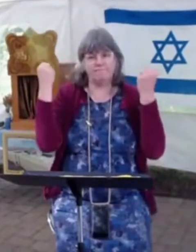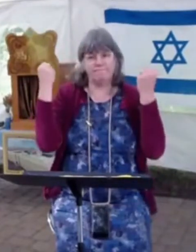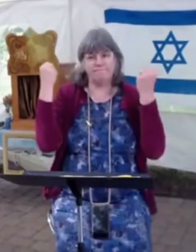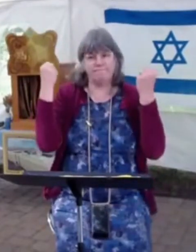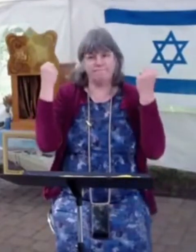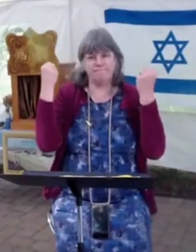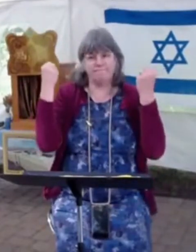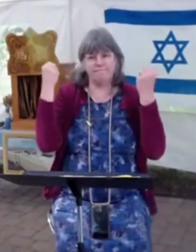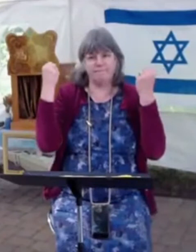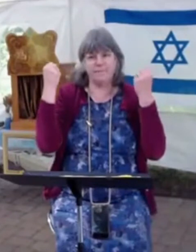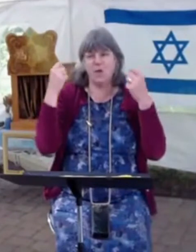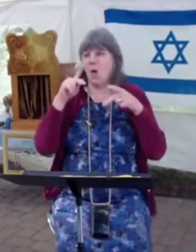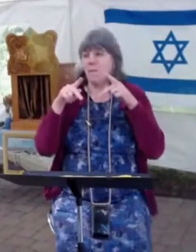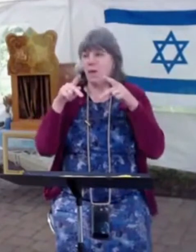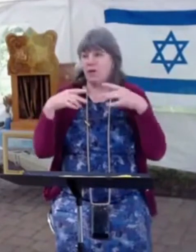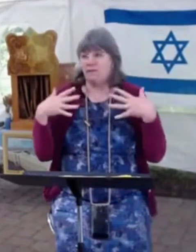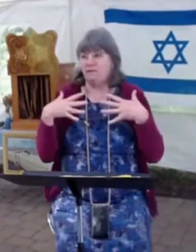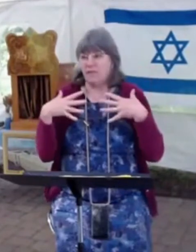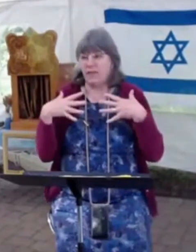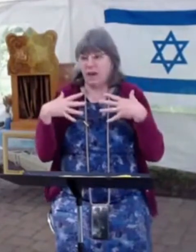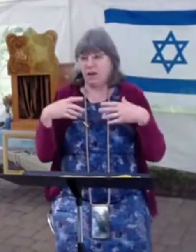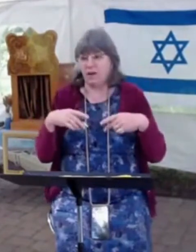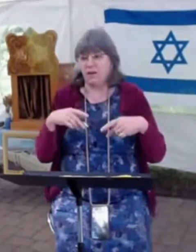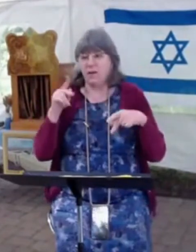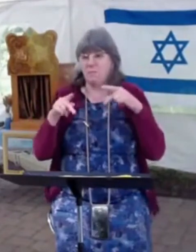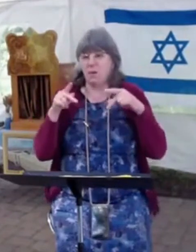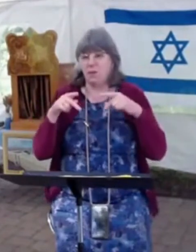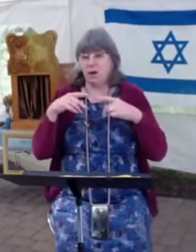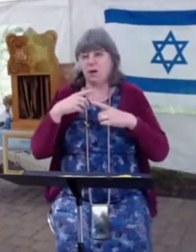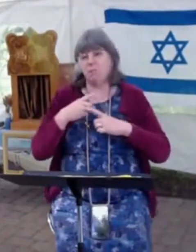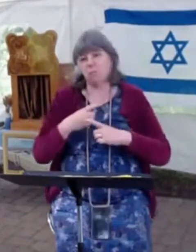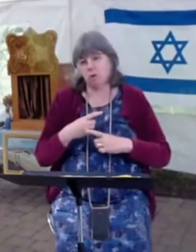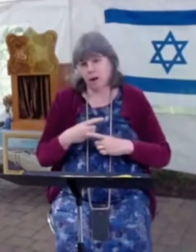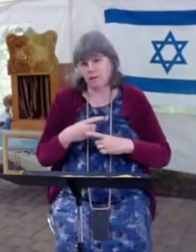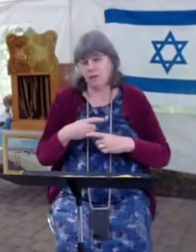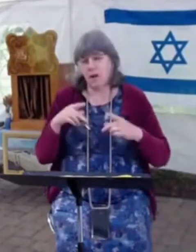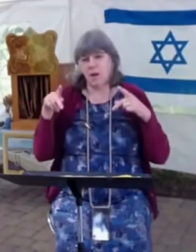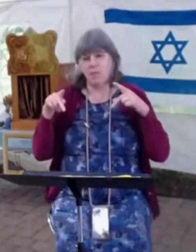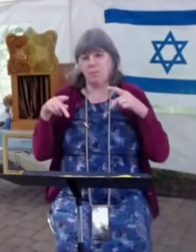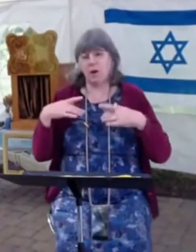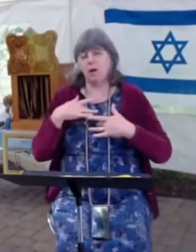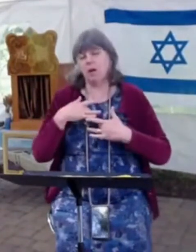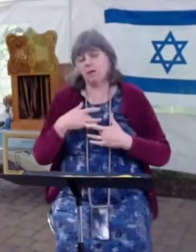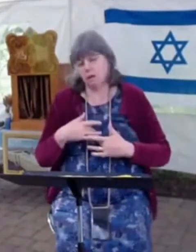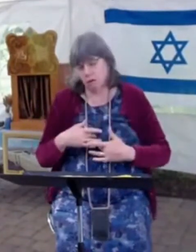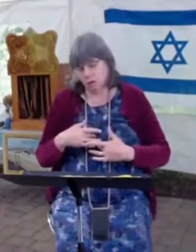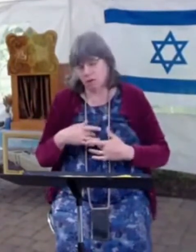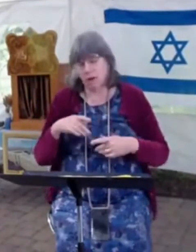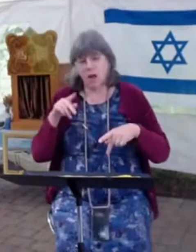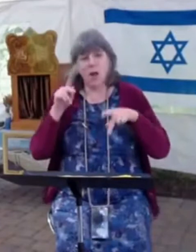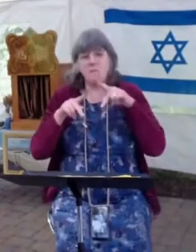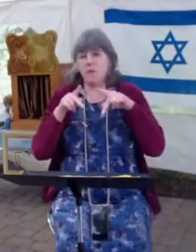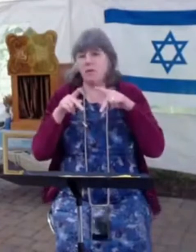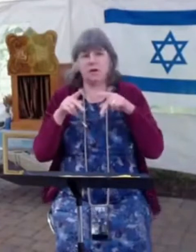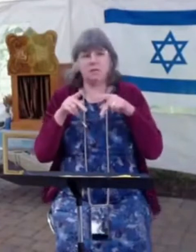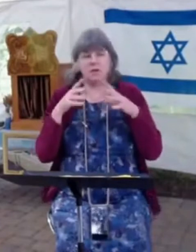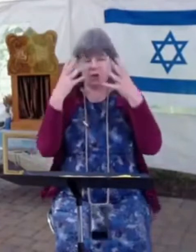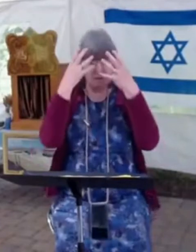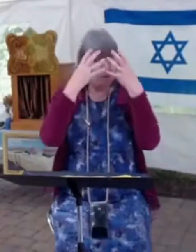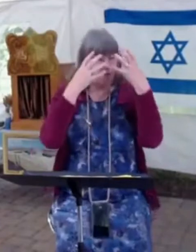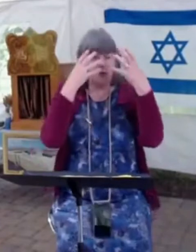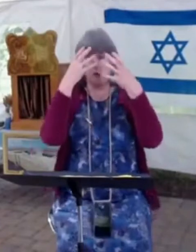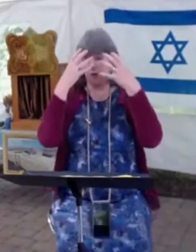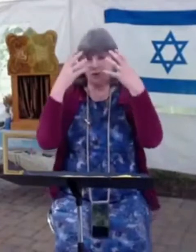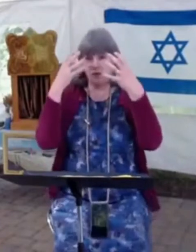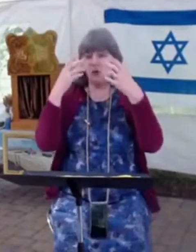Mental health. People are scared. People are depressed. People are discouraged. People are confused.